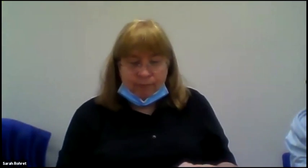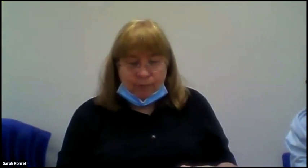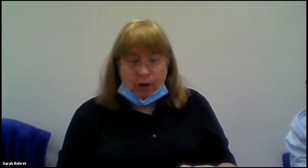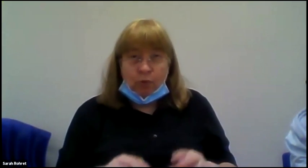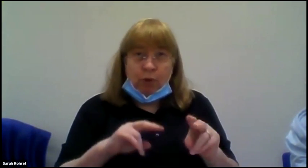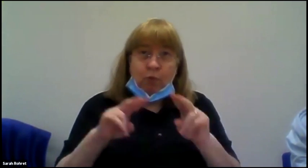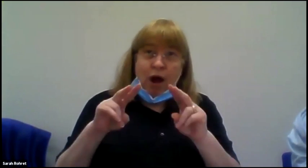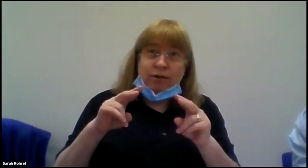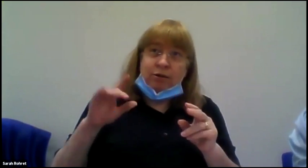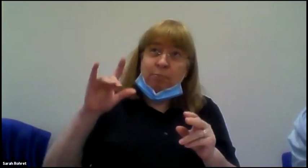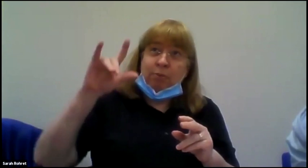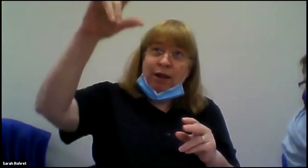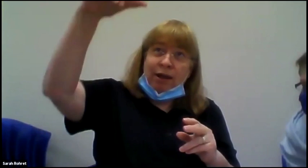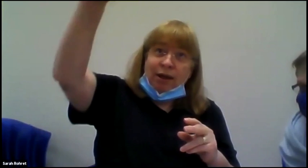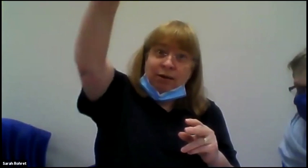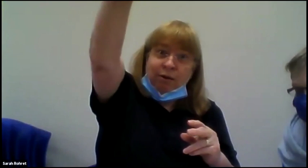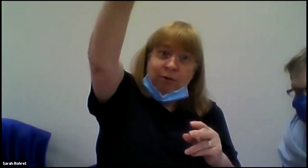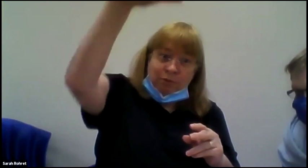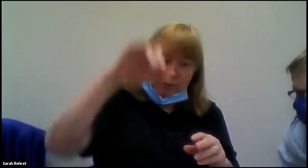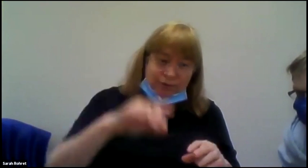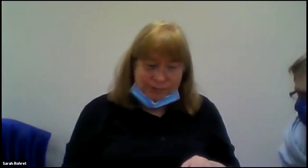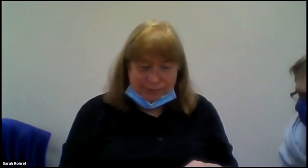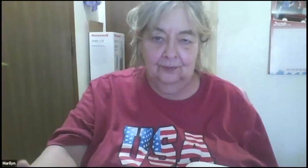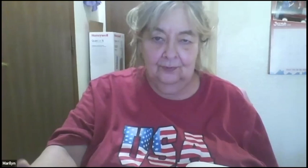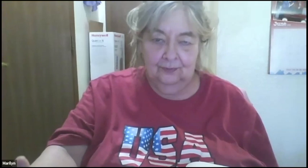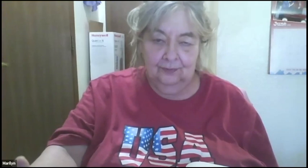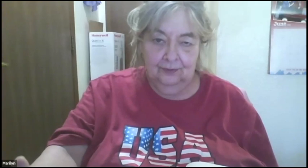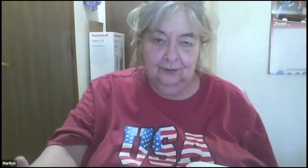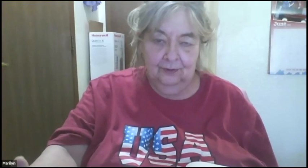So we watch the plane go. Okay.